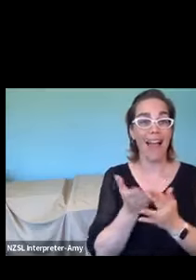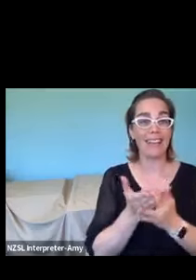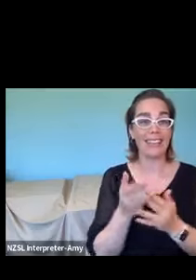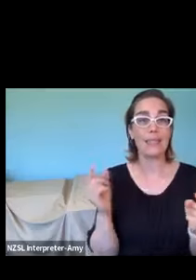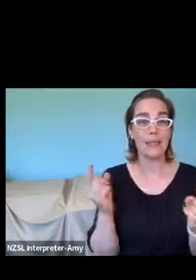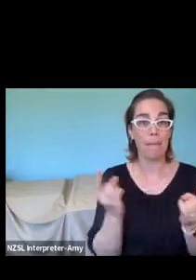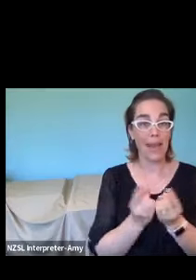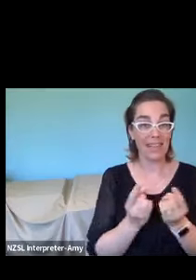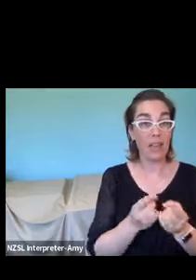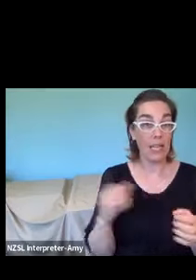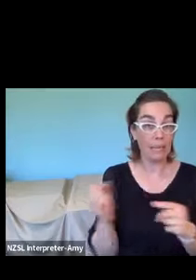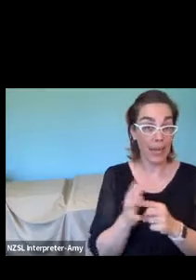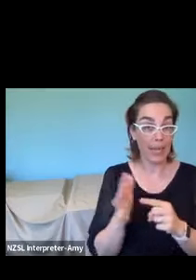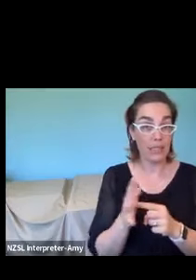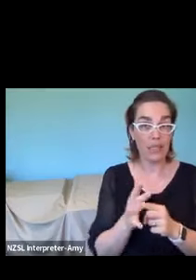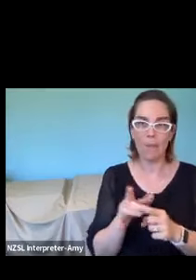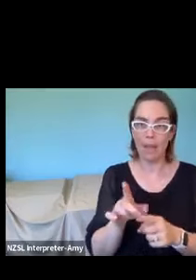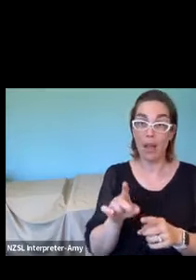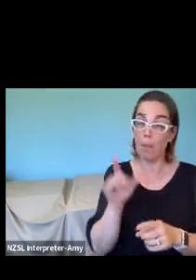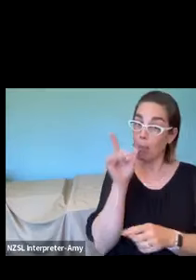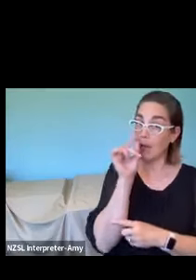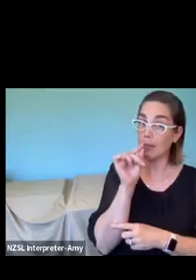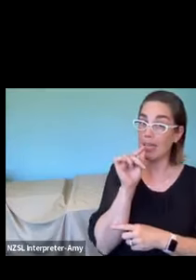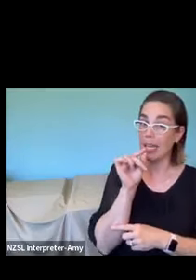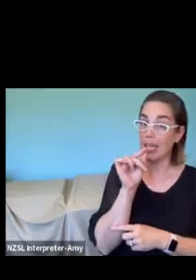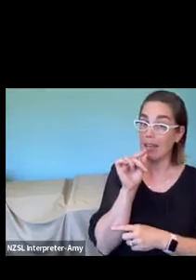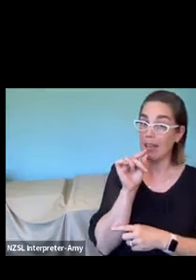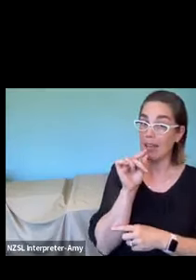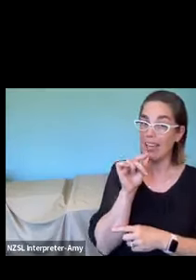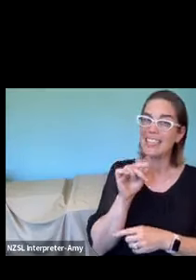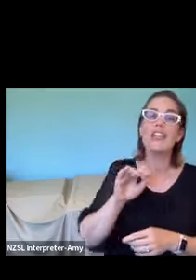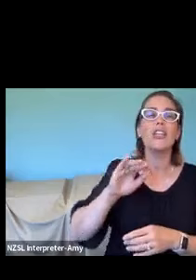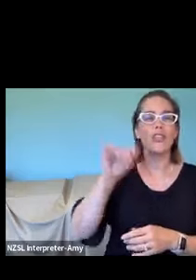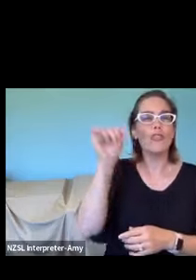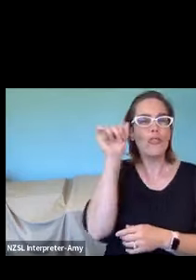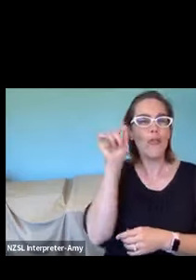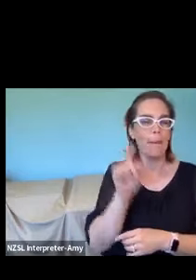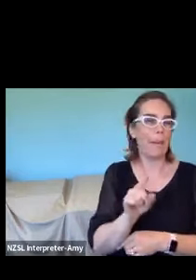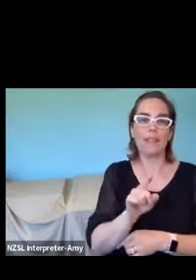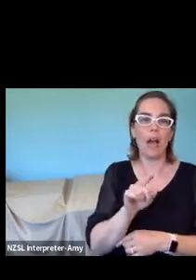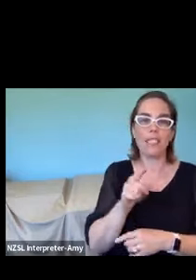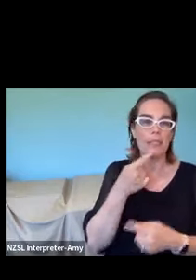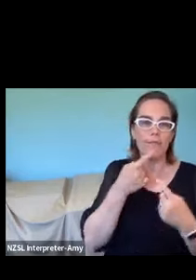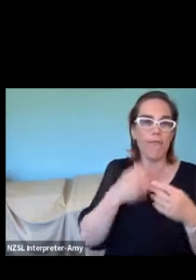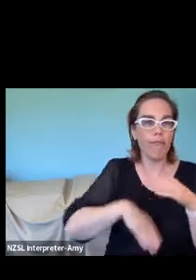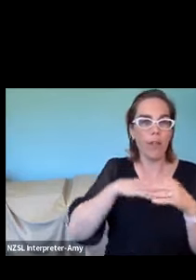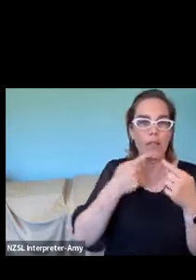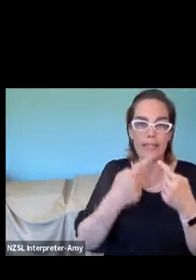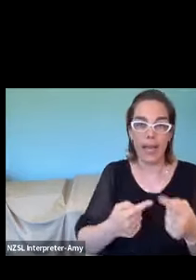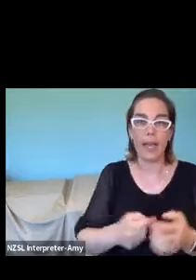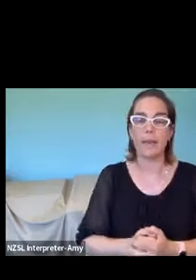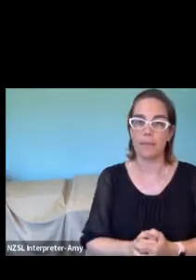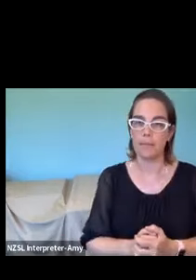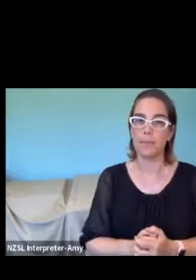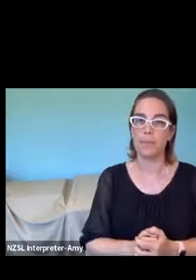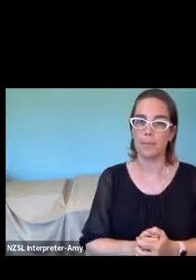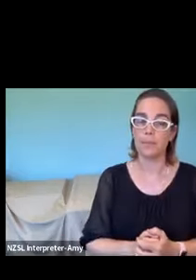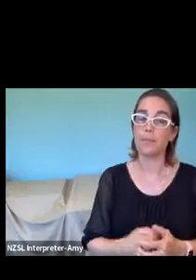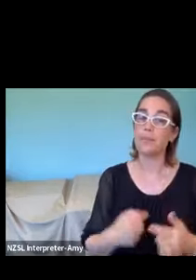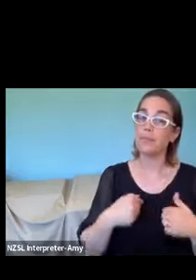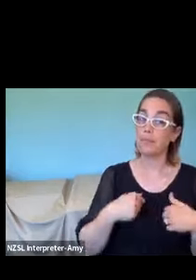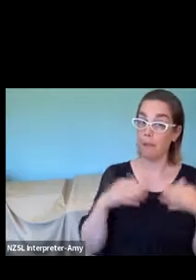I realised it wasn't explicit. And as you will have noticed, obviously, you would have seen a lot of the work went into the Access Matters one. And my